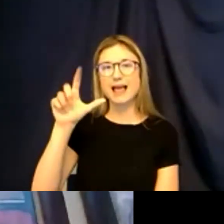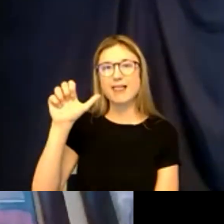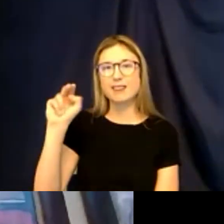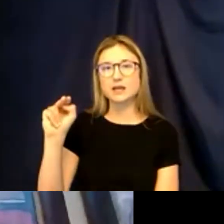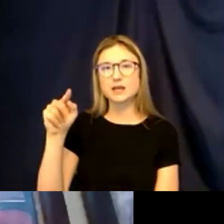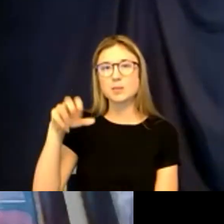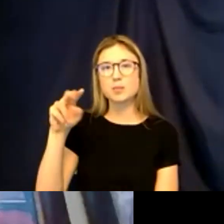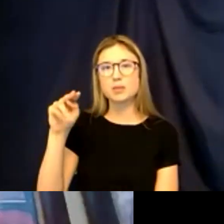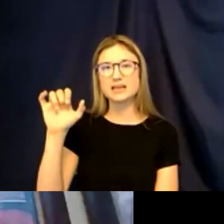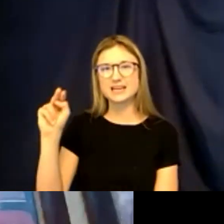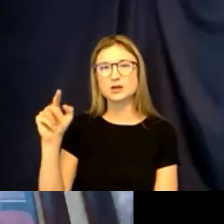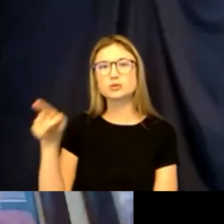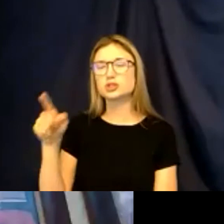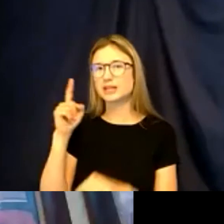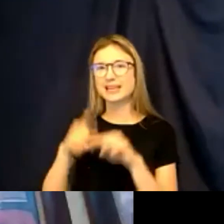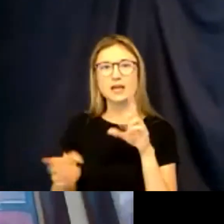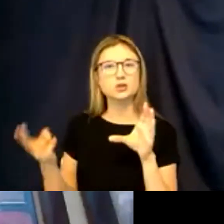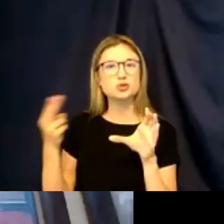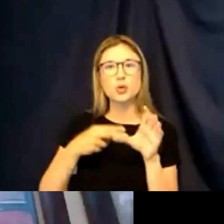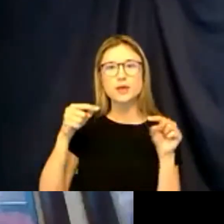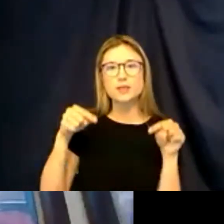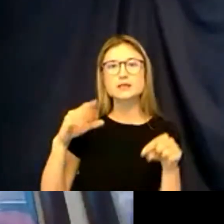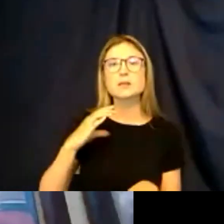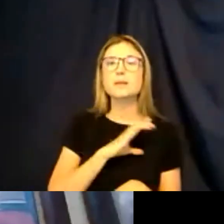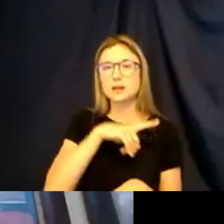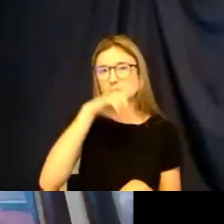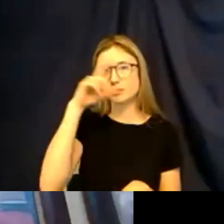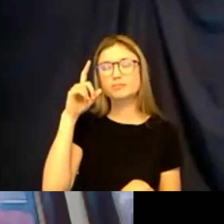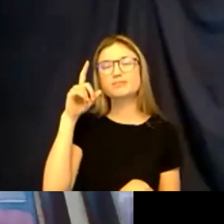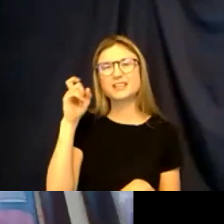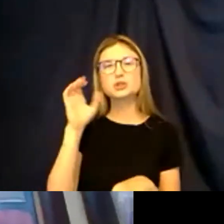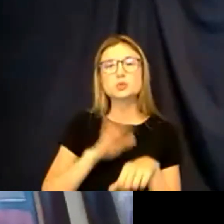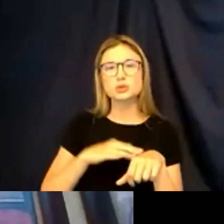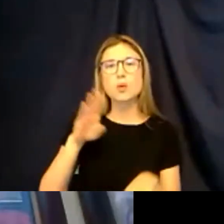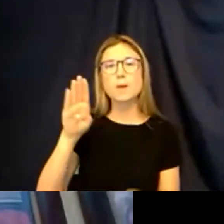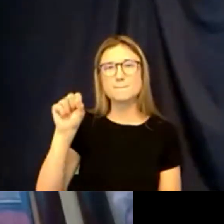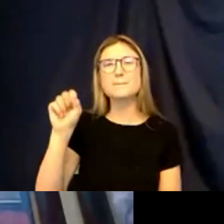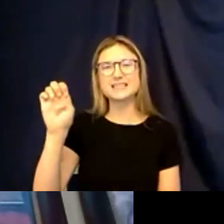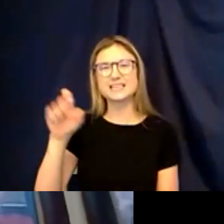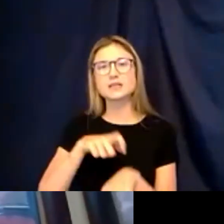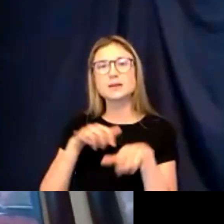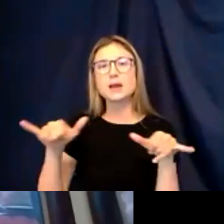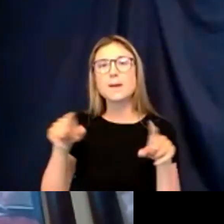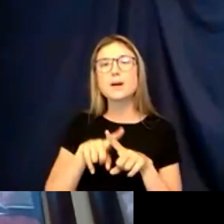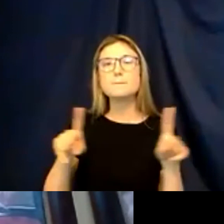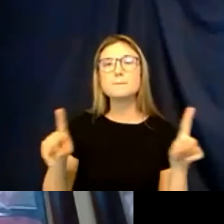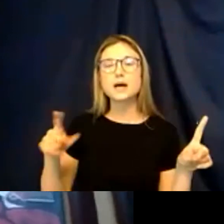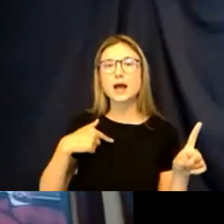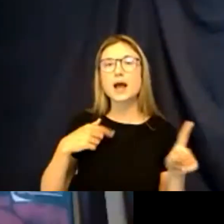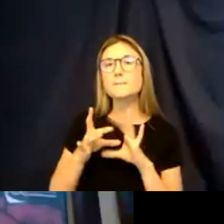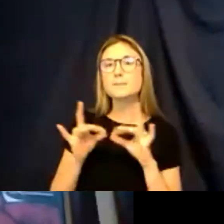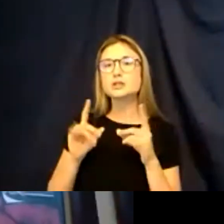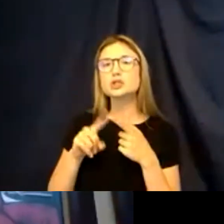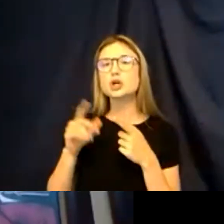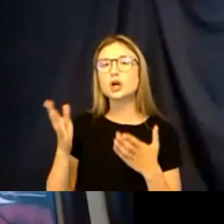committee because she was on Bessie at the time. But I had mentioned to her how there was a suggestion by you, Bambi, to make sure